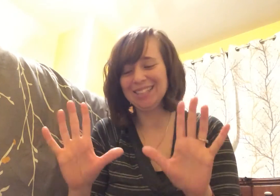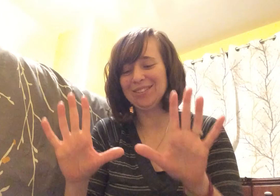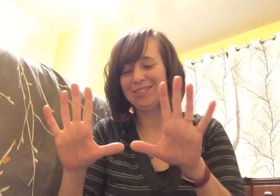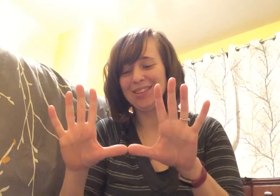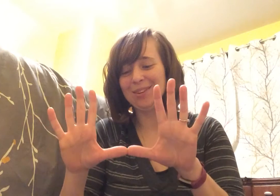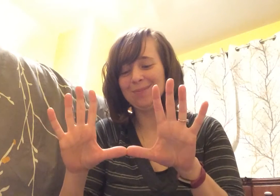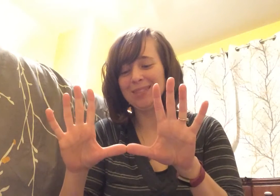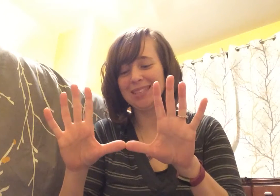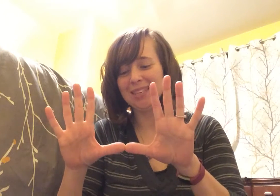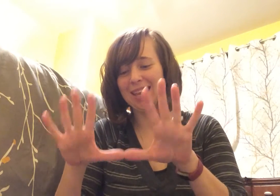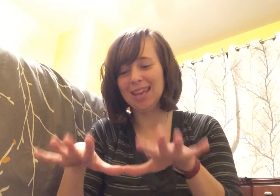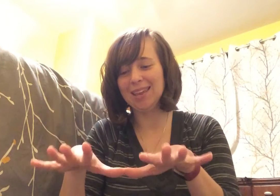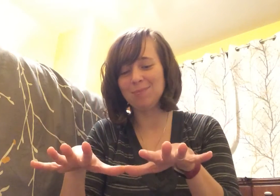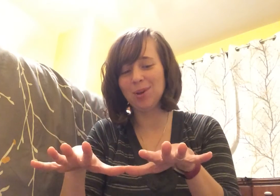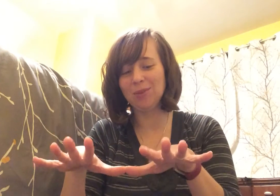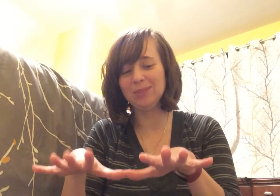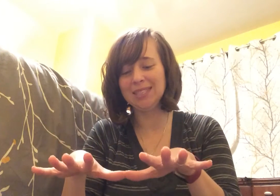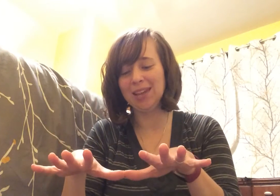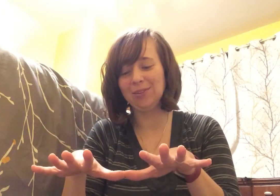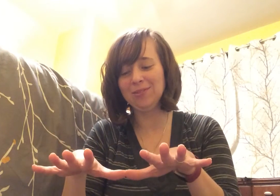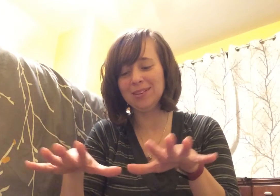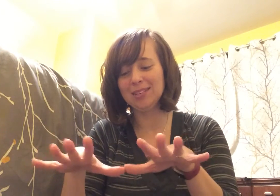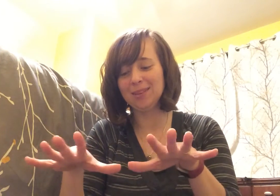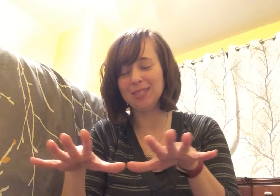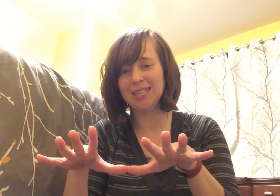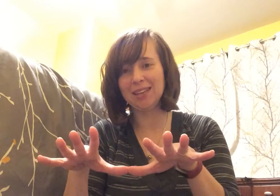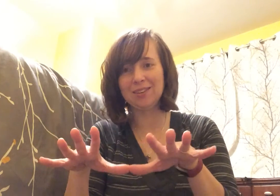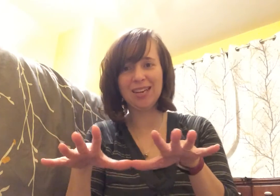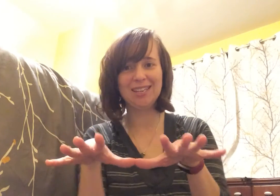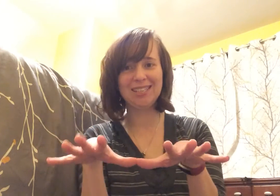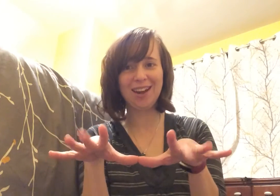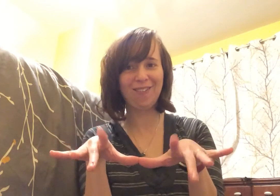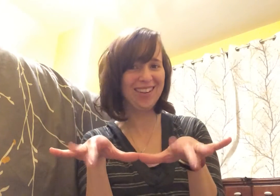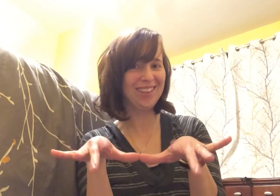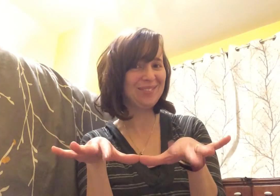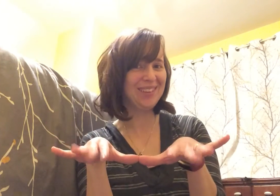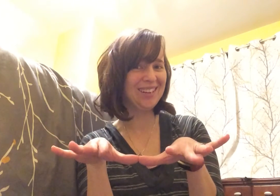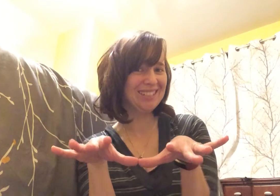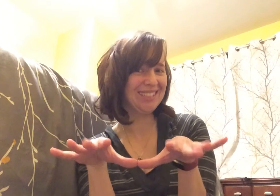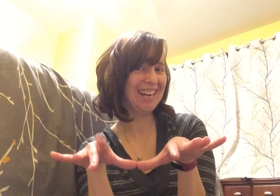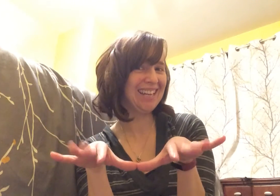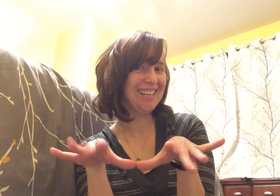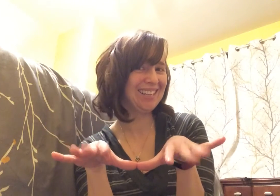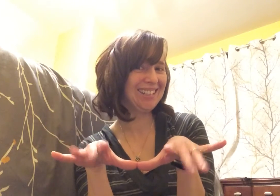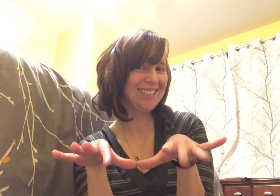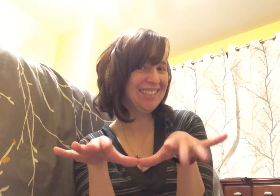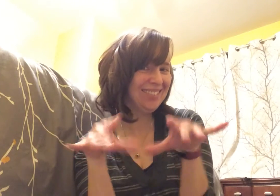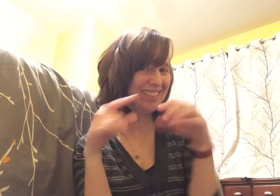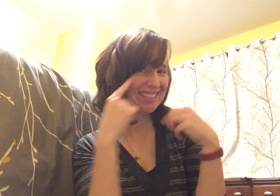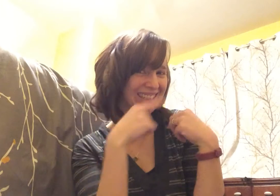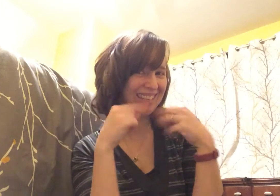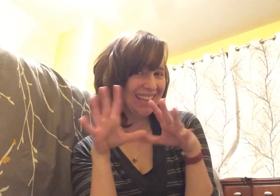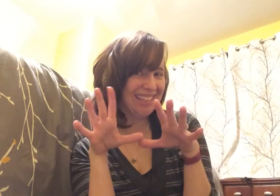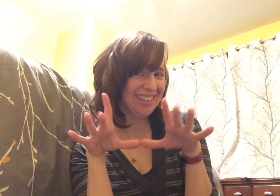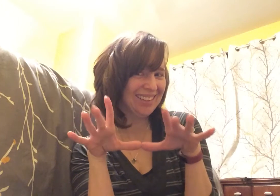So thumbs and palms down, thumbs together, and you just kind of wiggle the fingers and kind of get all devious looking, I